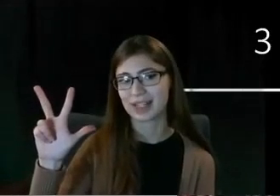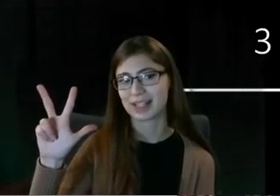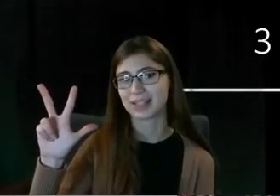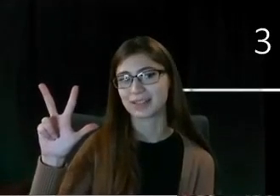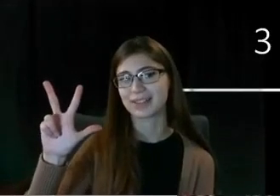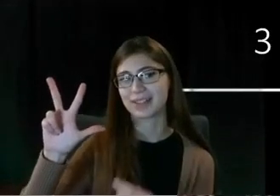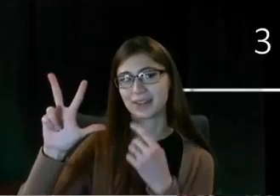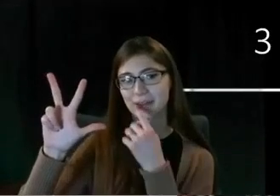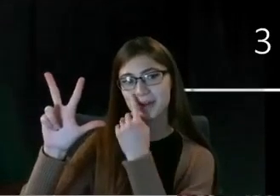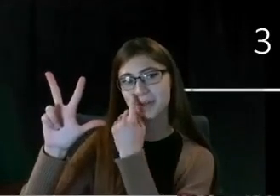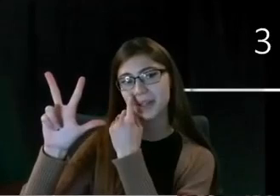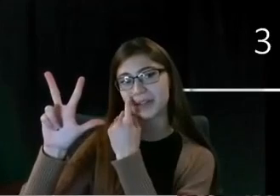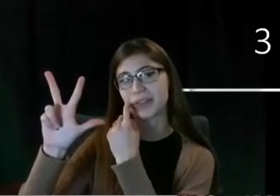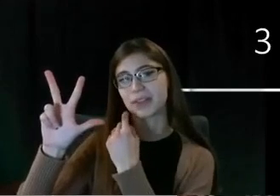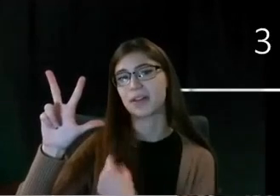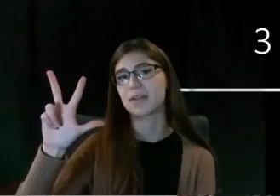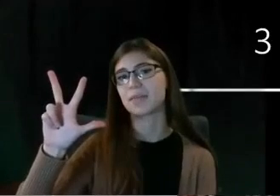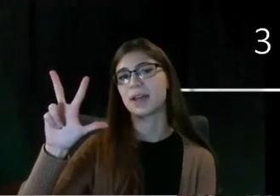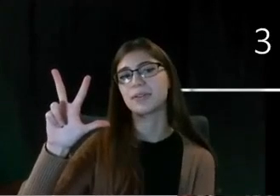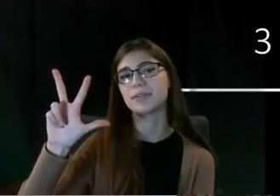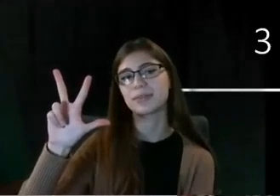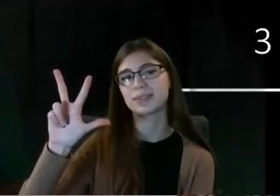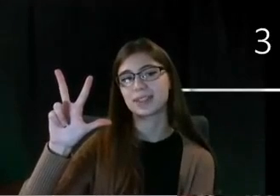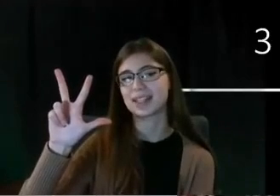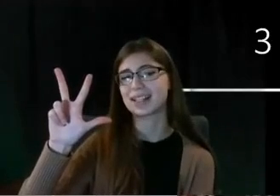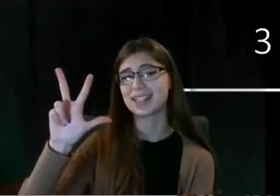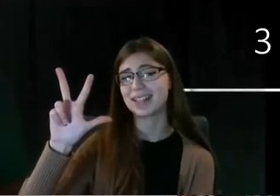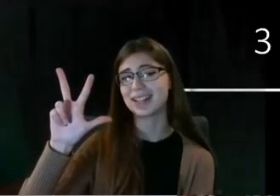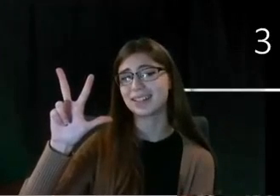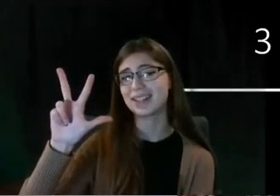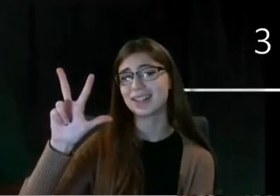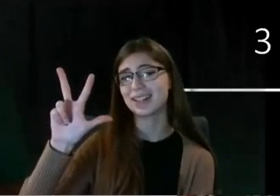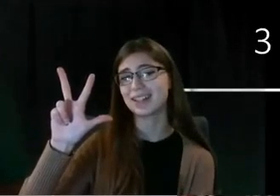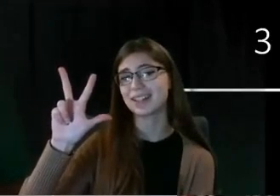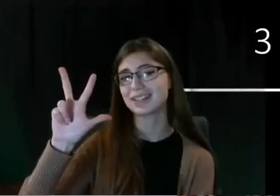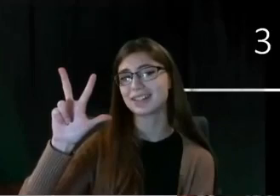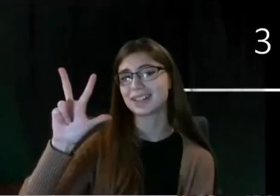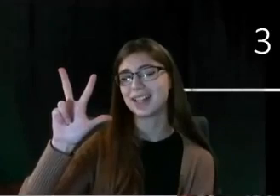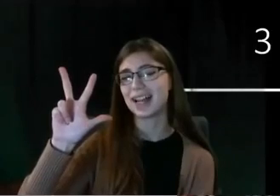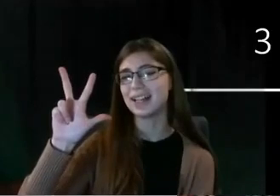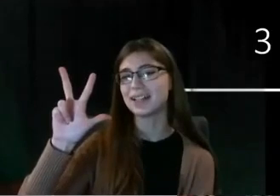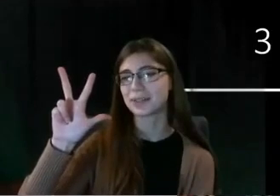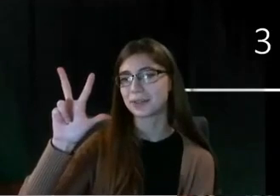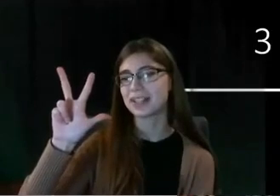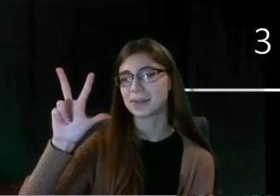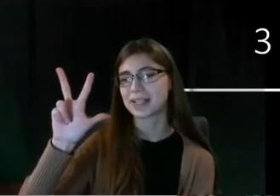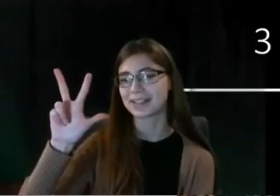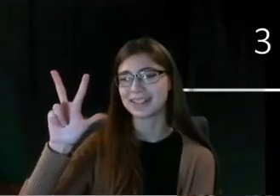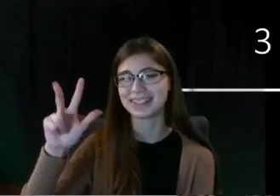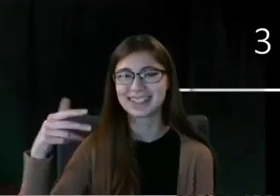and then 3 with your thumb out. It's okay. You good. I know 3 is weird.